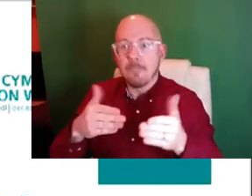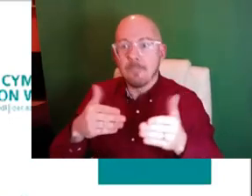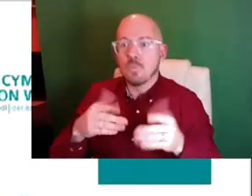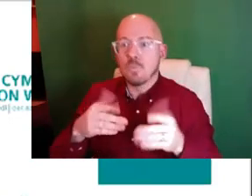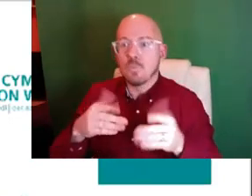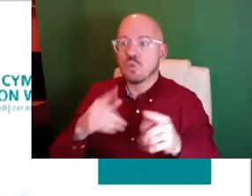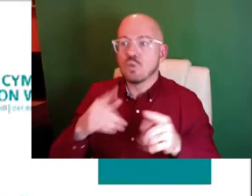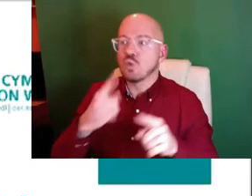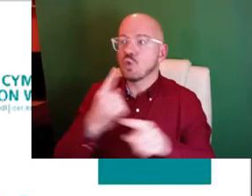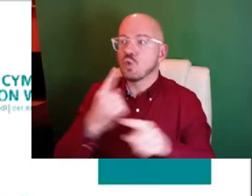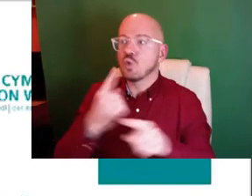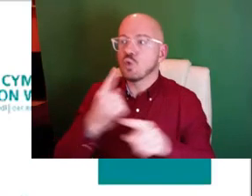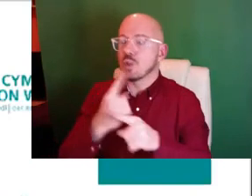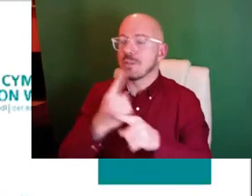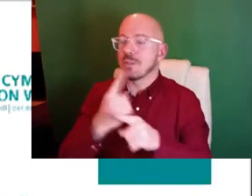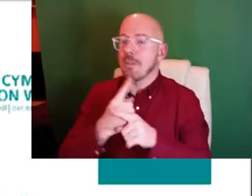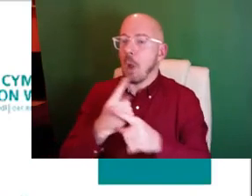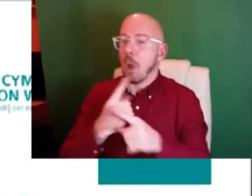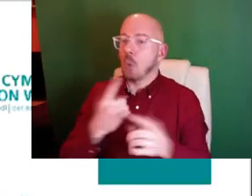languages, including BSL.